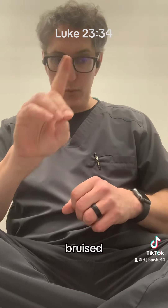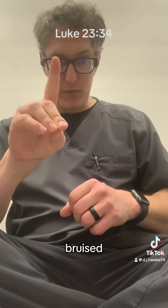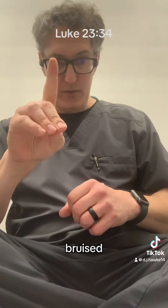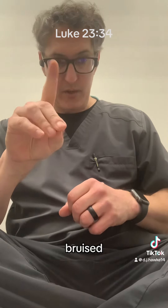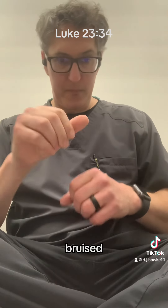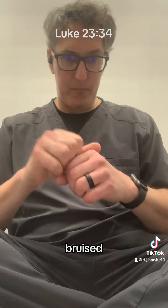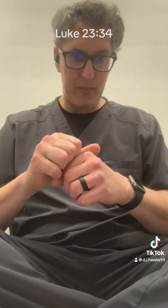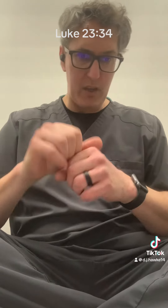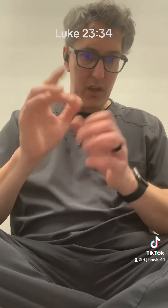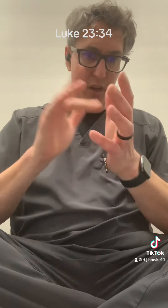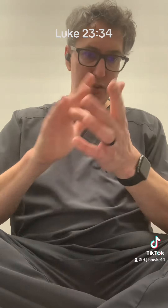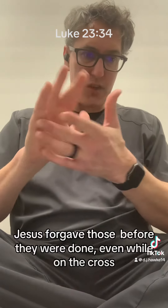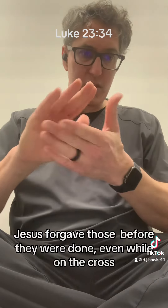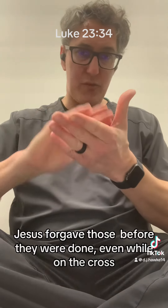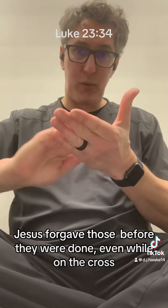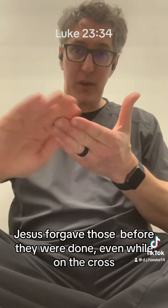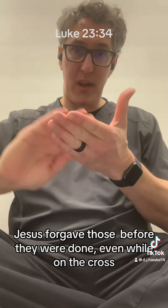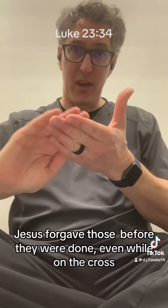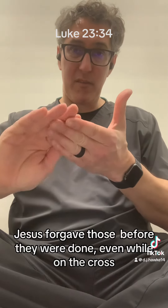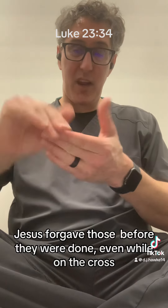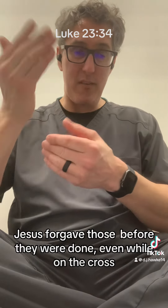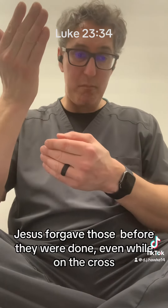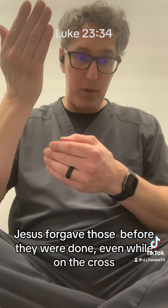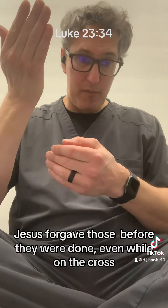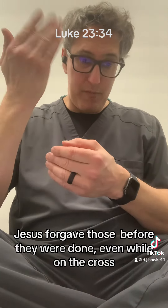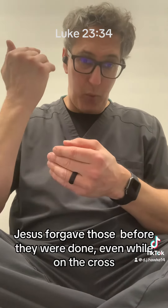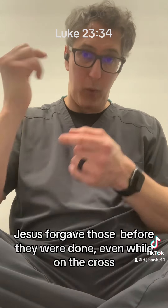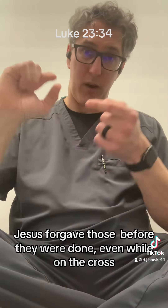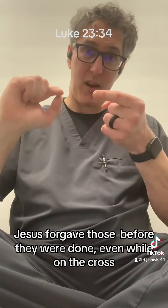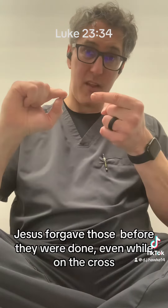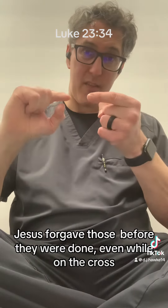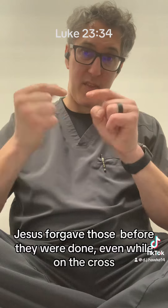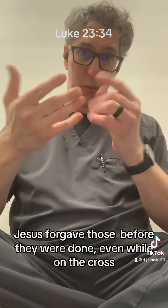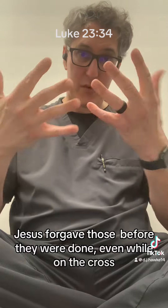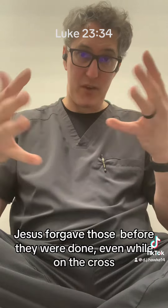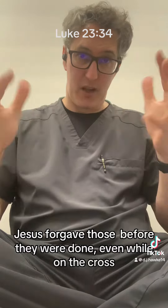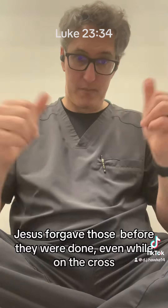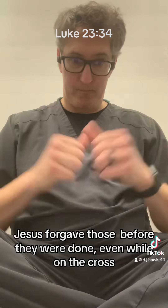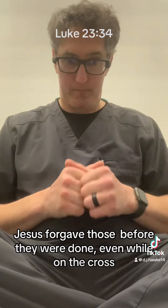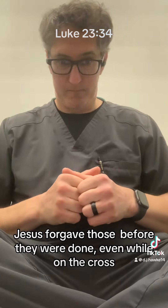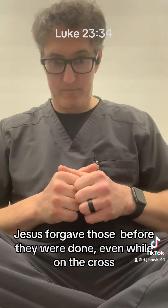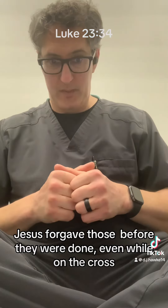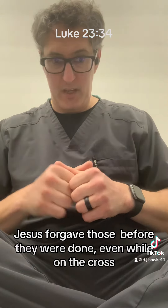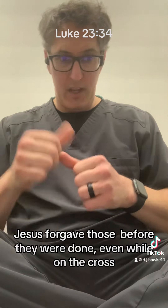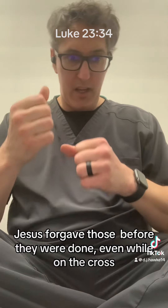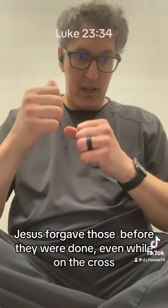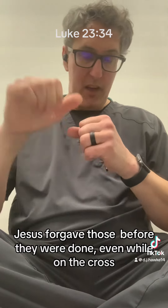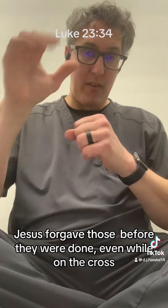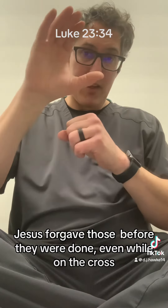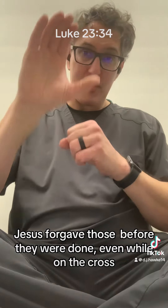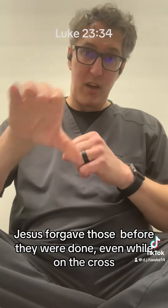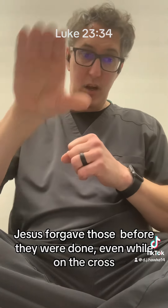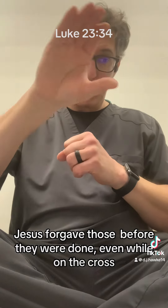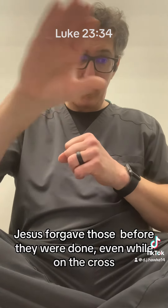bruised. Jesus forgave even before they were done. Even as he hung on the